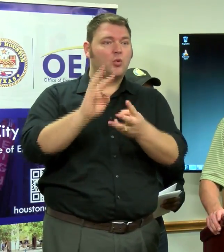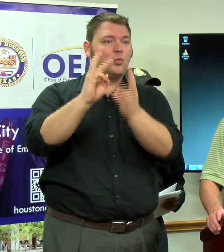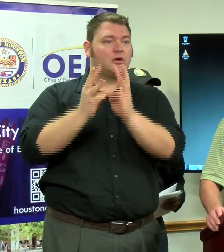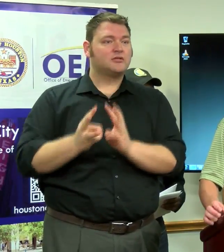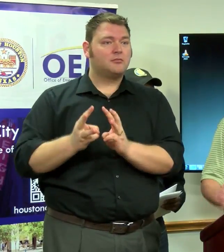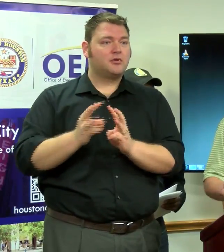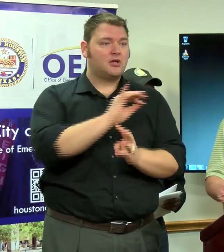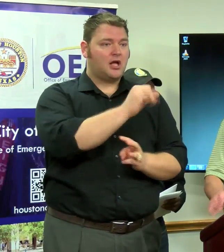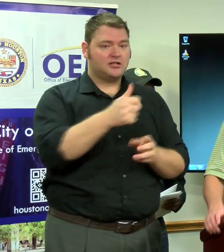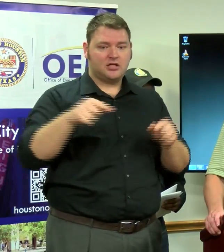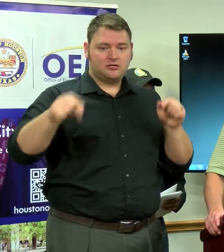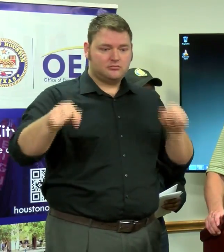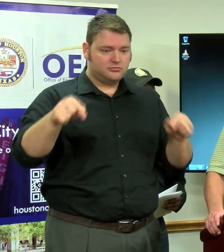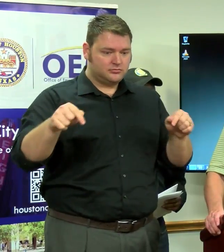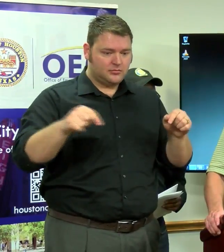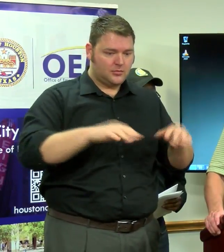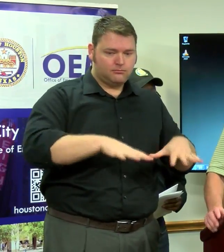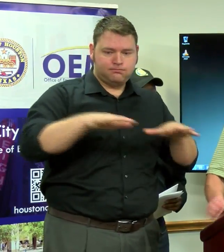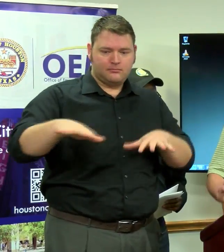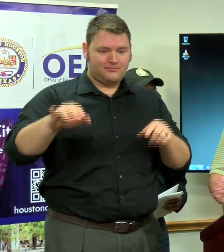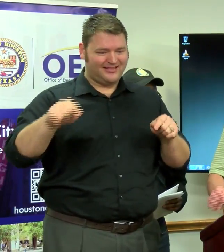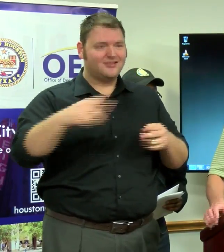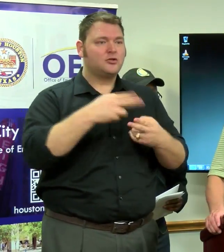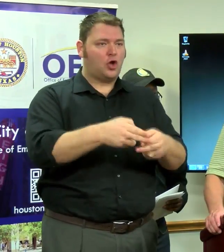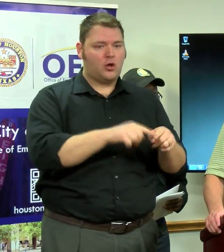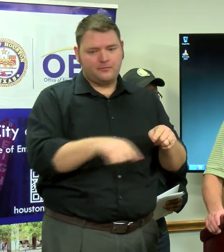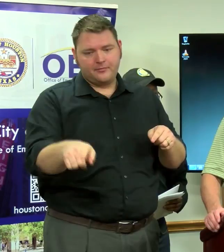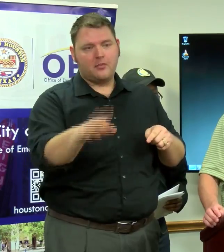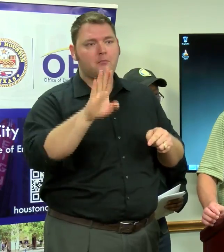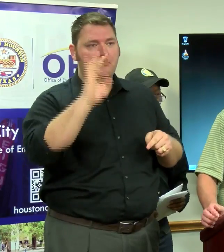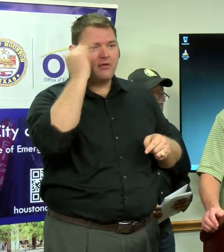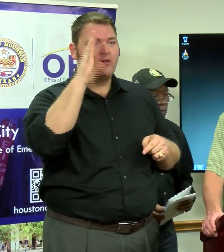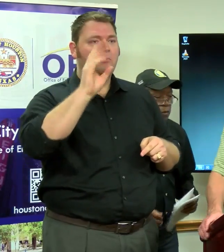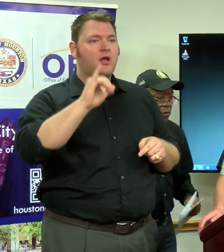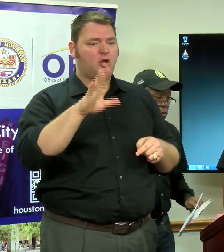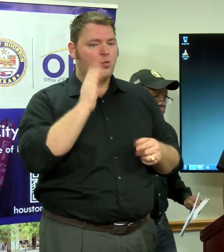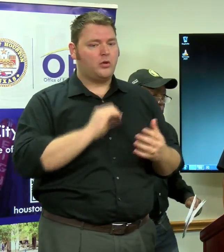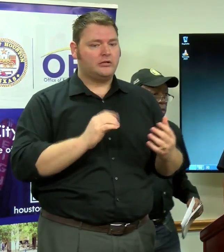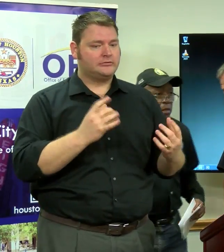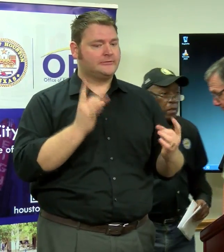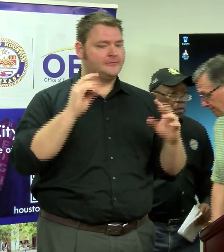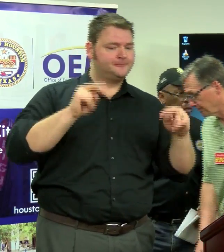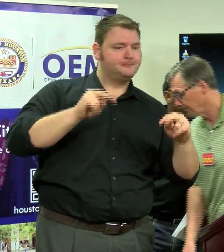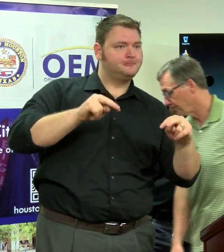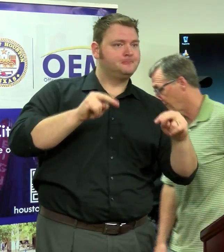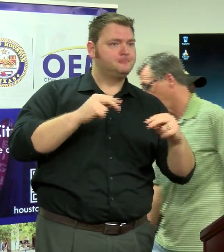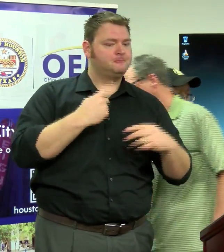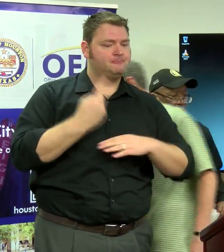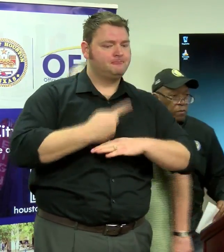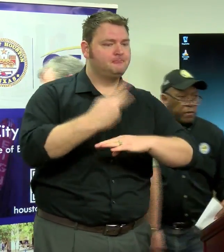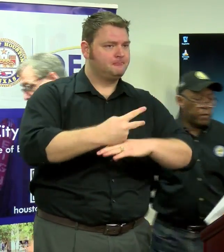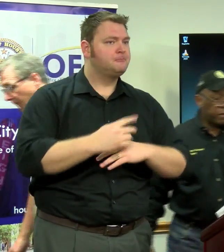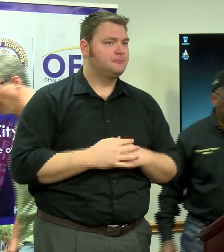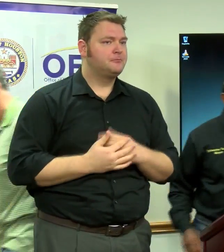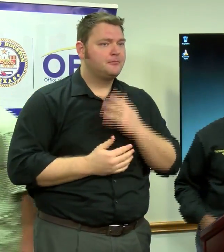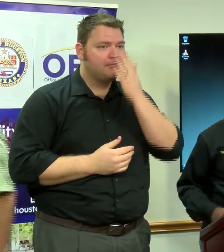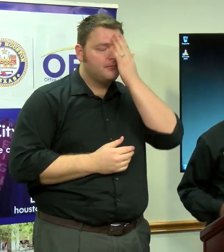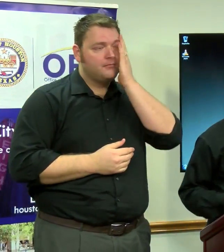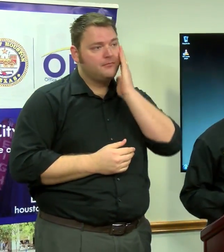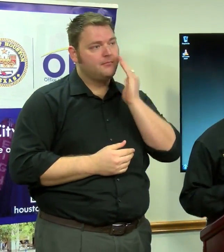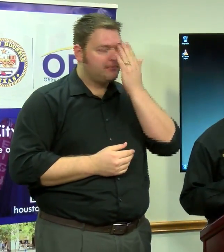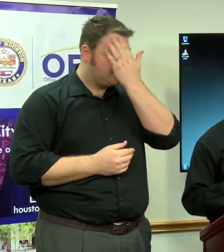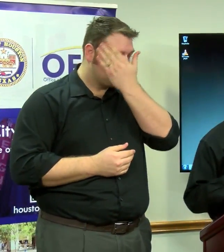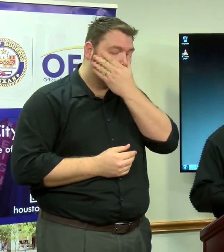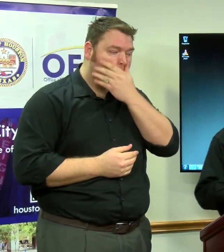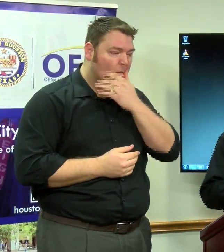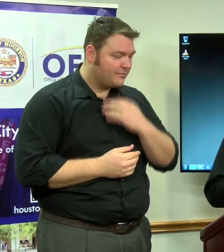are the neighborhoods that are going to be challenged over the next couple of hours and the next couple of days, by the way. Thank you, Mayor. Thanks, Steve. let me just say to you that